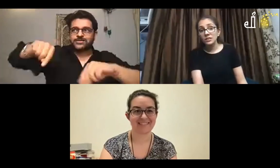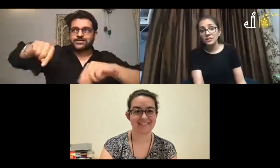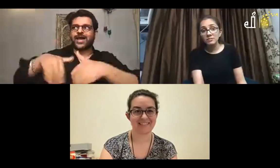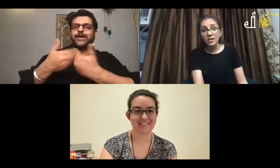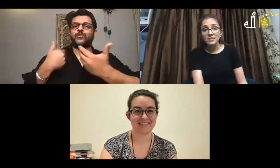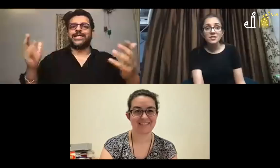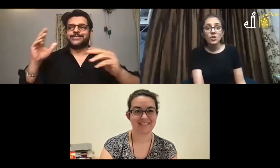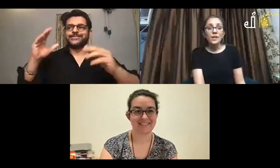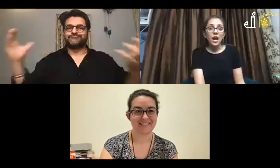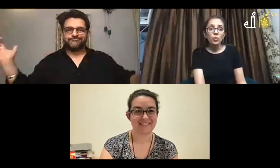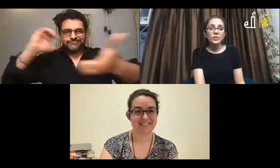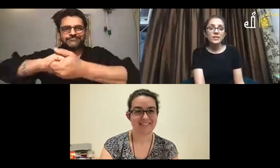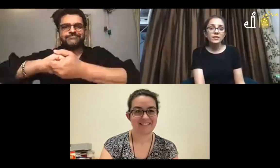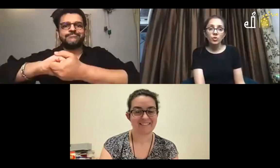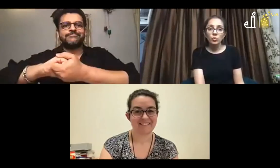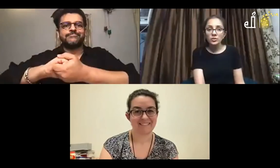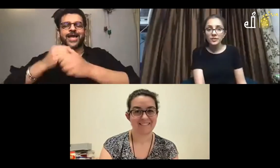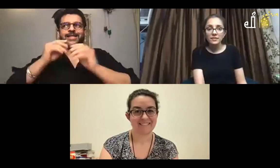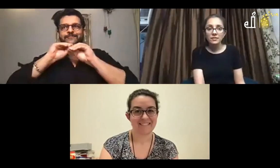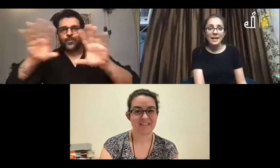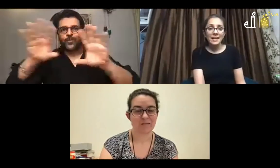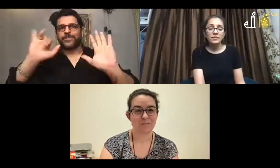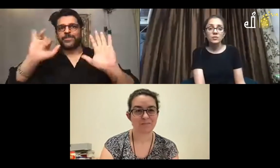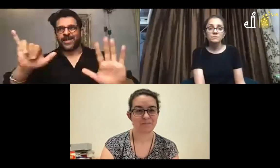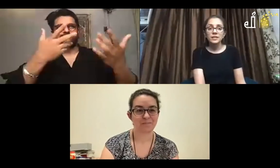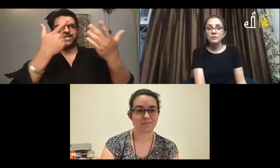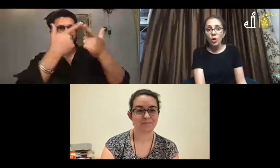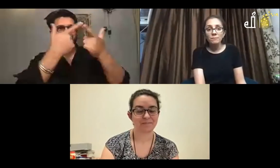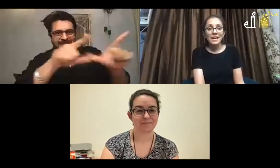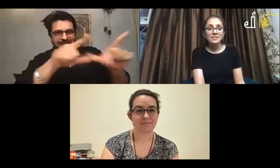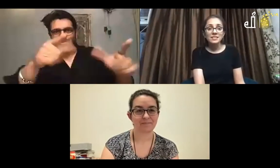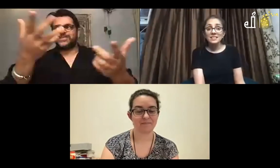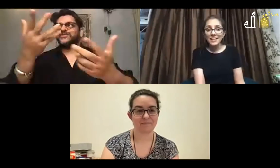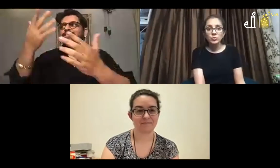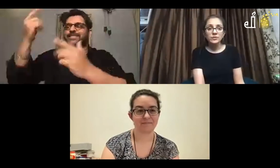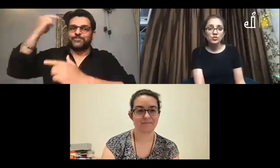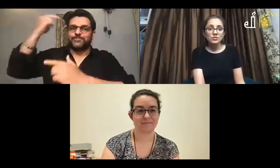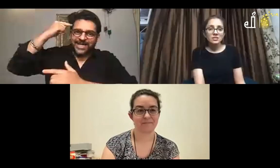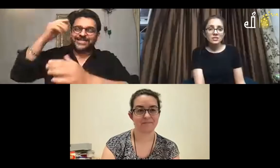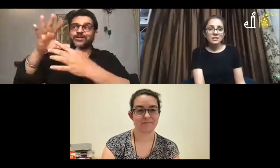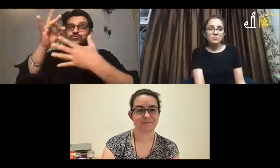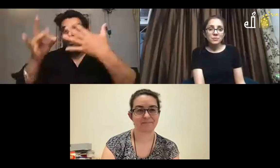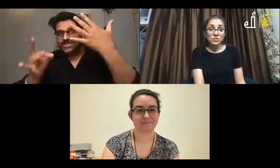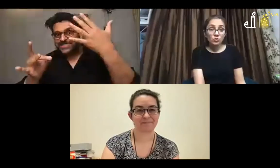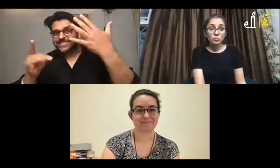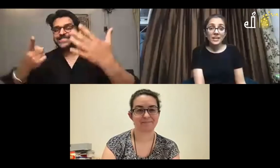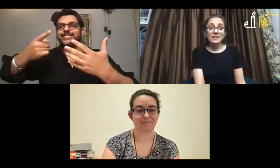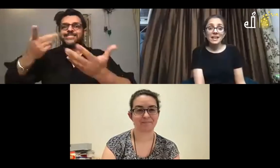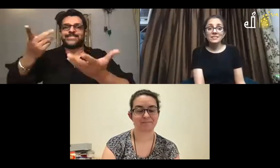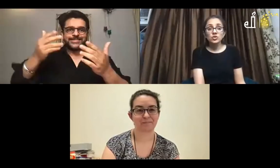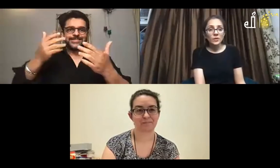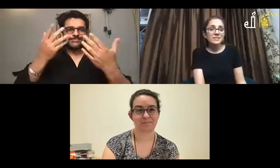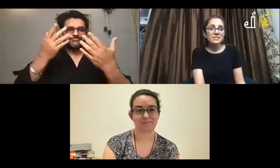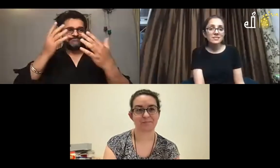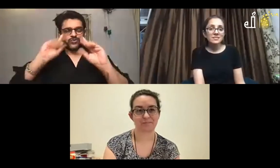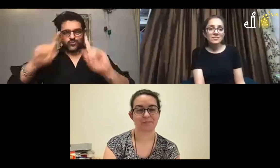would like to give us on how we can, work together and inform that language is through brain and